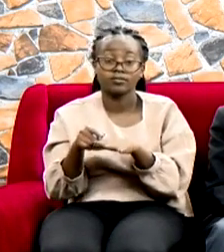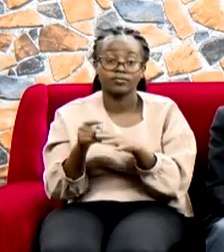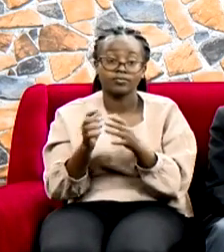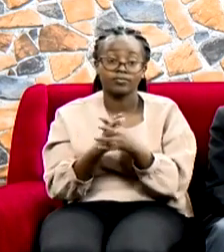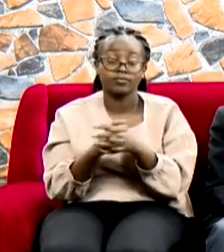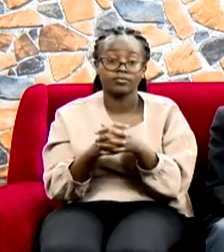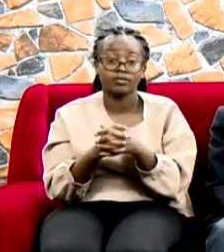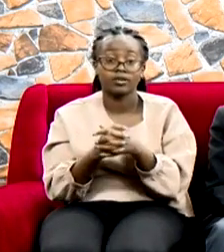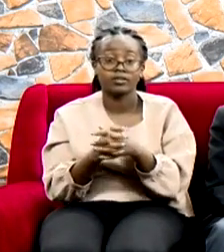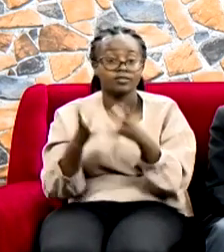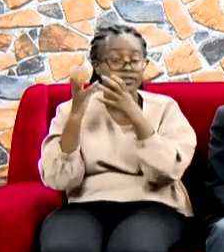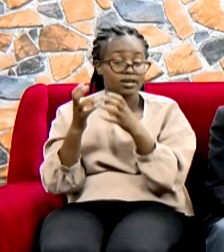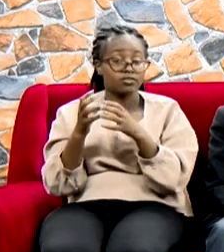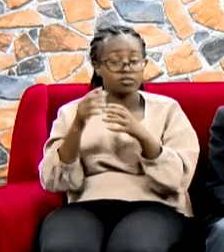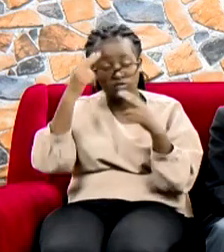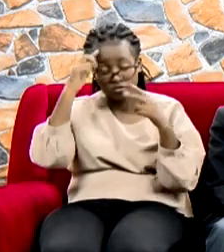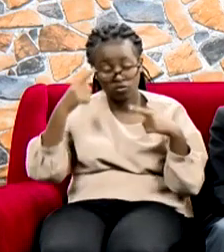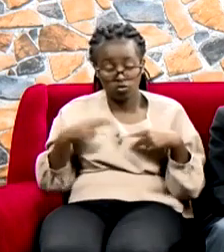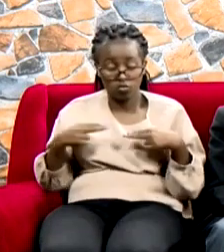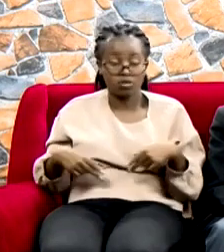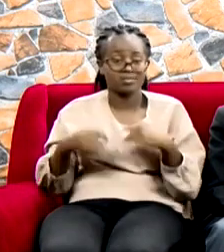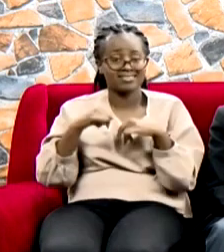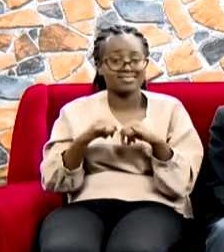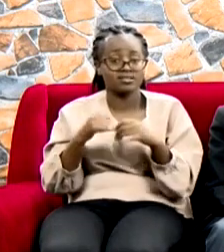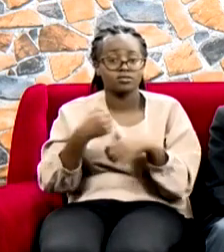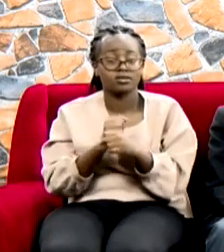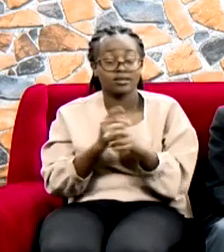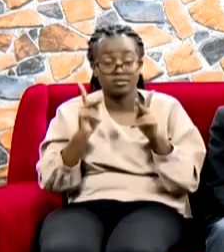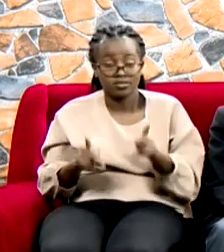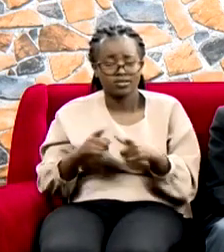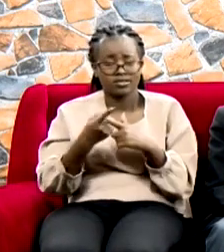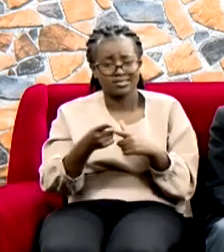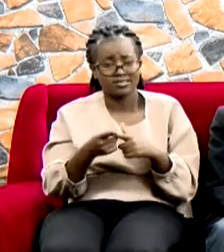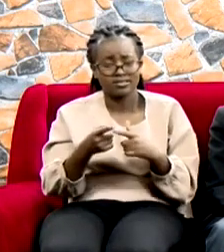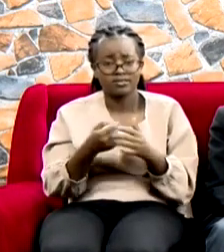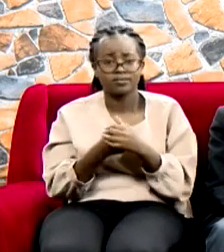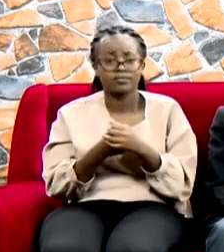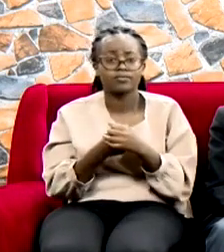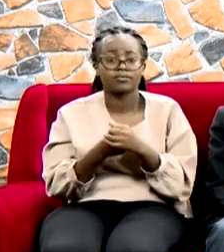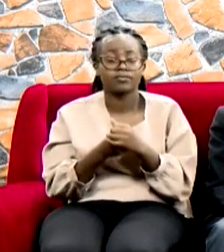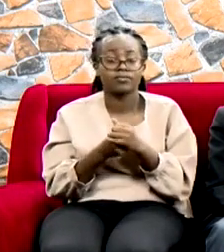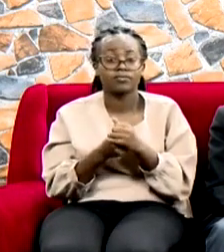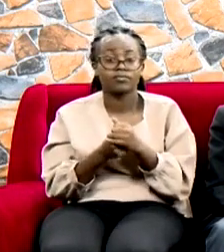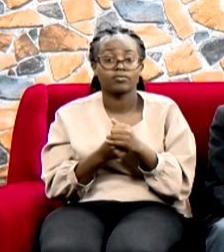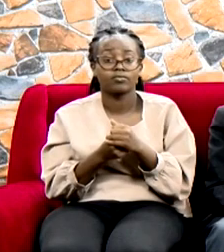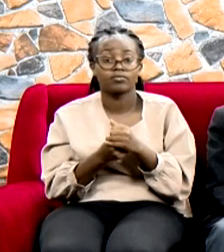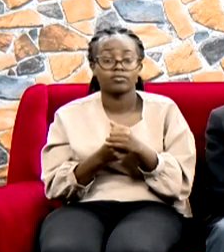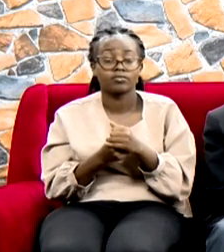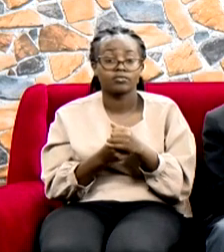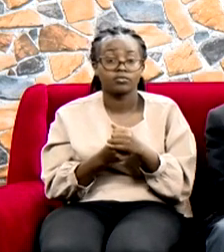degeneration. That's a very heavy word for a human being. Like I'm trying to place a human being and then saying that they're disintegrating or degenerating. It sounds